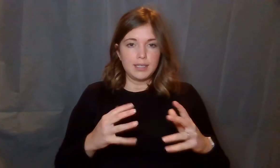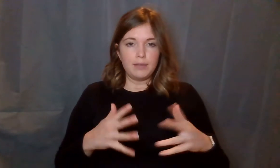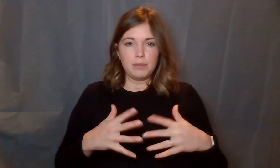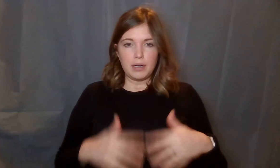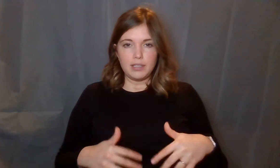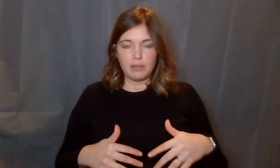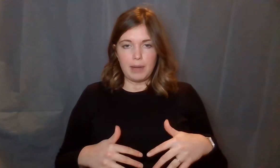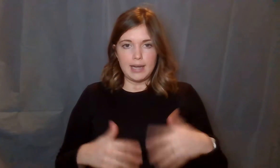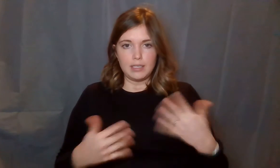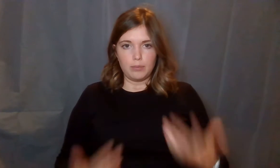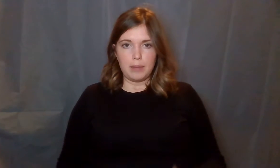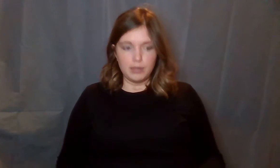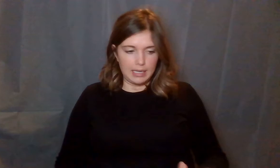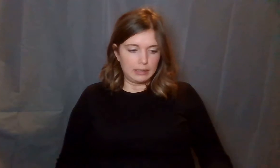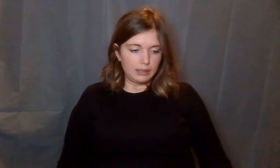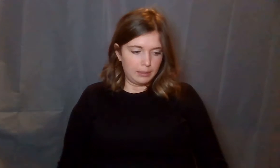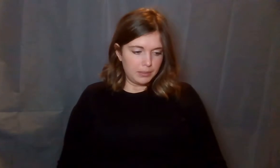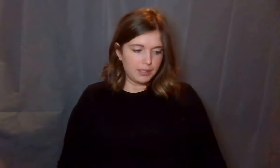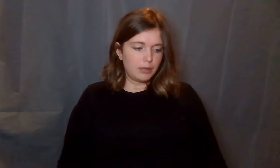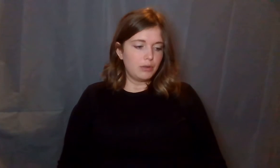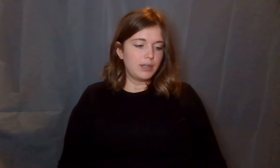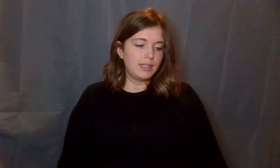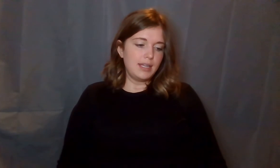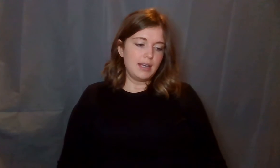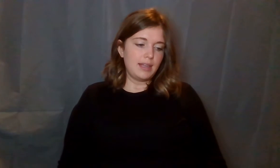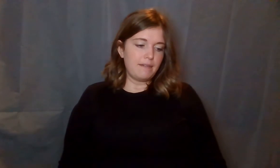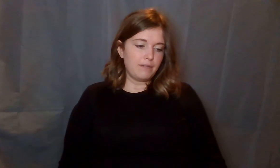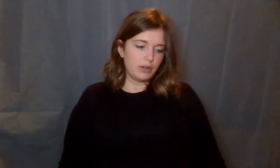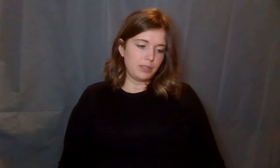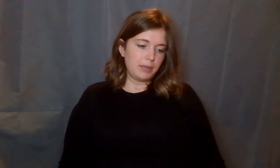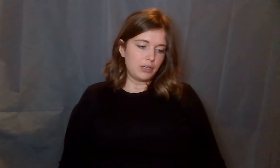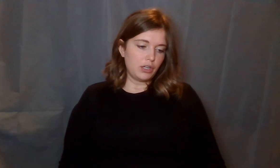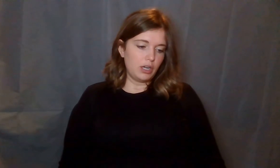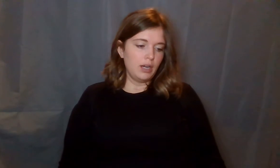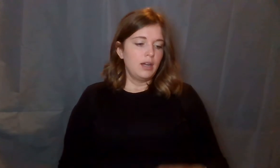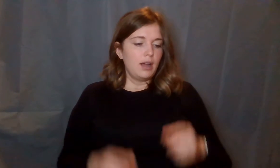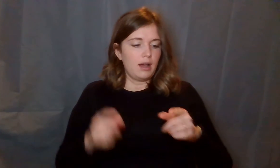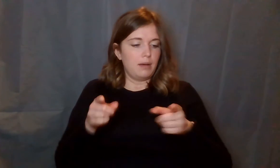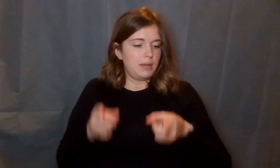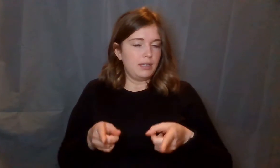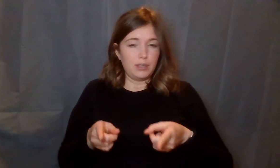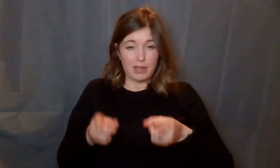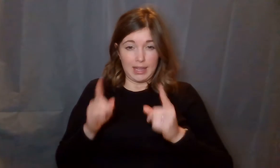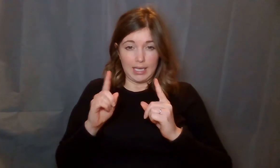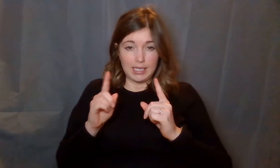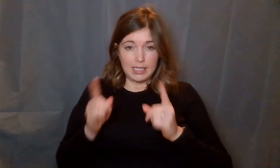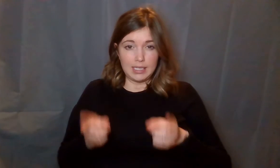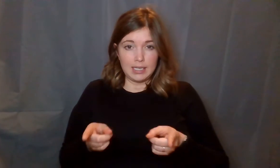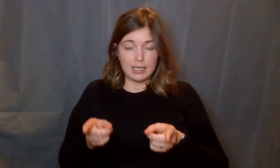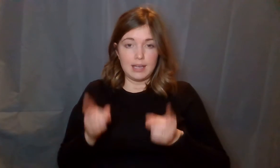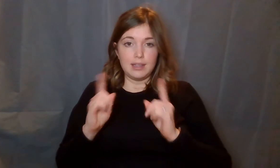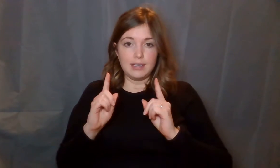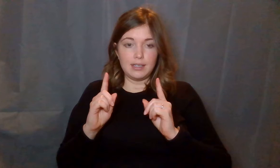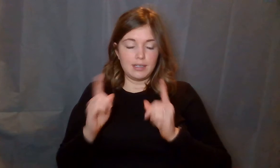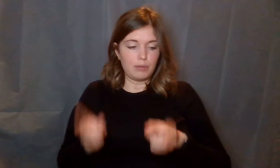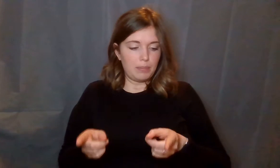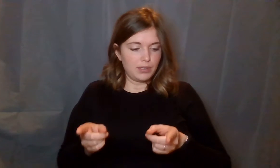using different parts of the body to represent limbs. So you can see in that first picture, he's doing this, and this is to